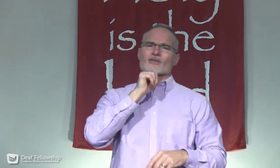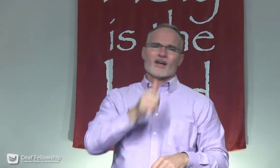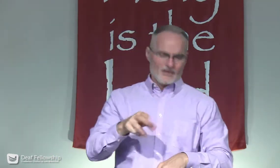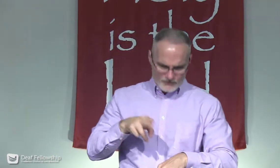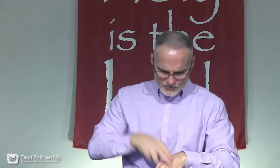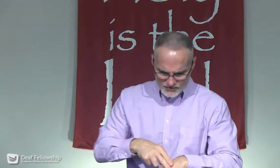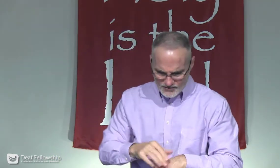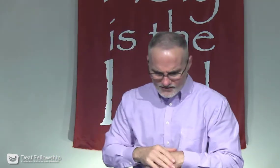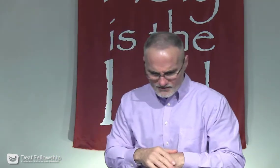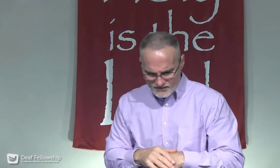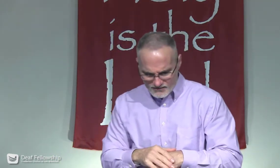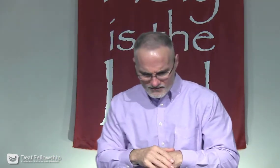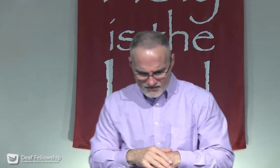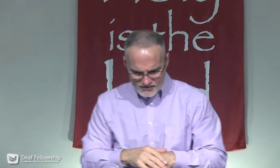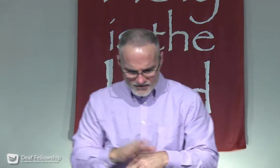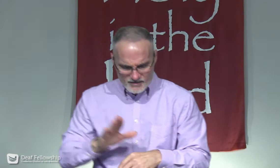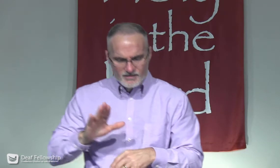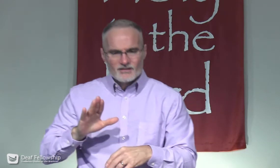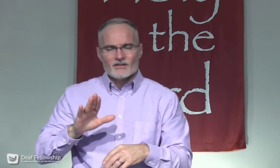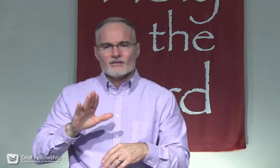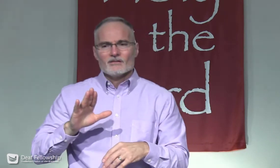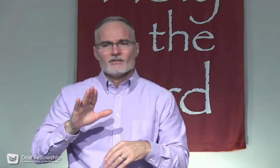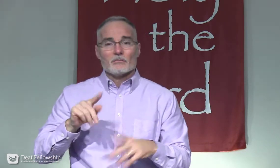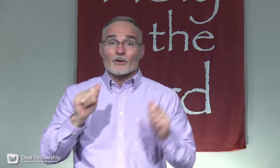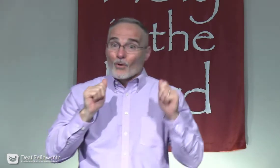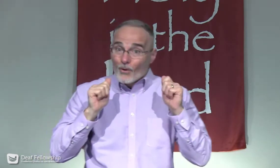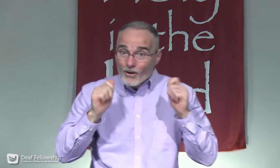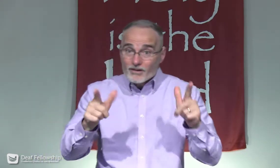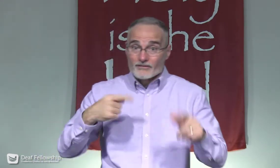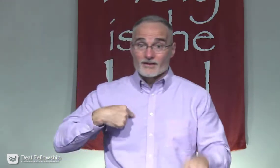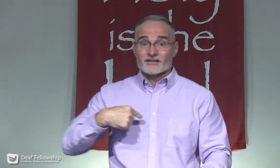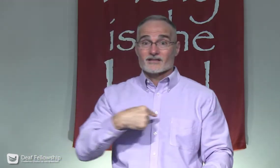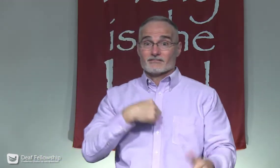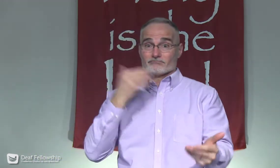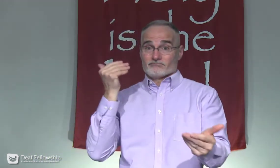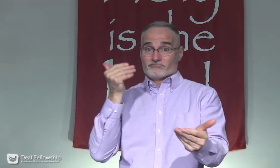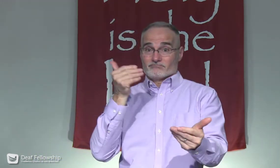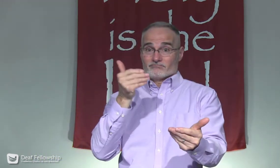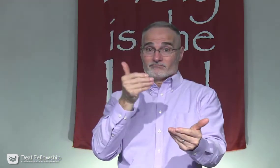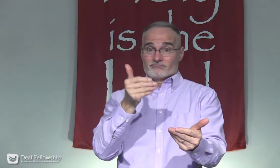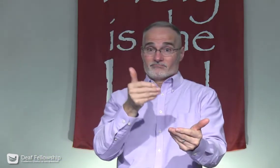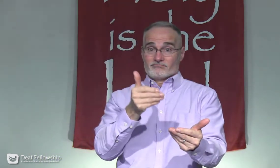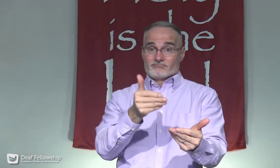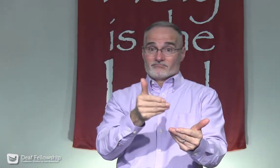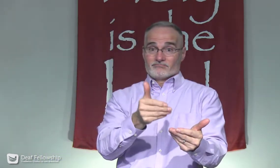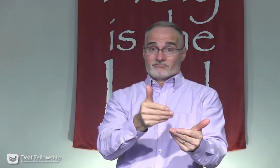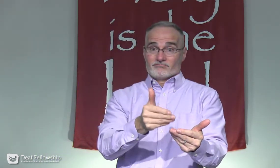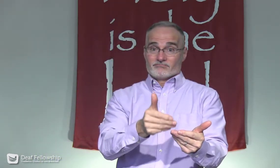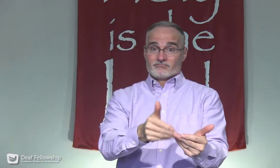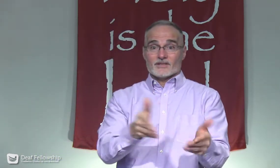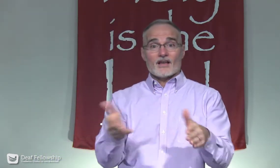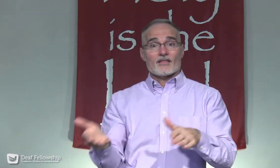same as our story. Now, of course, we're not facing the death penalty. We're not facing crucifixion. But all of